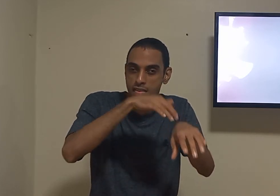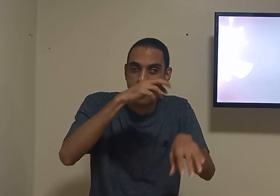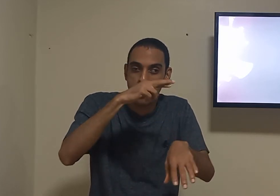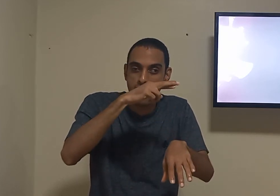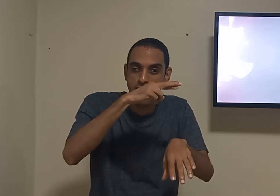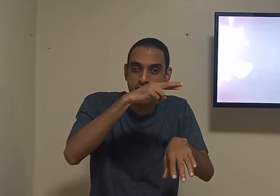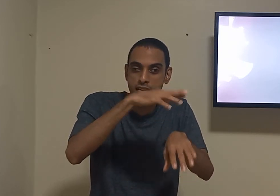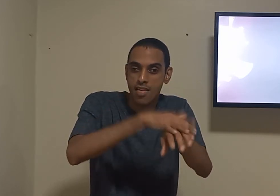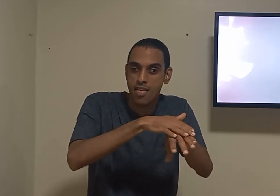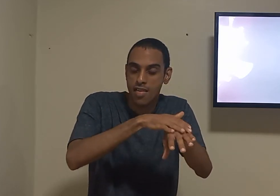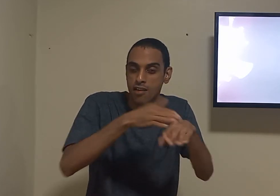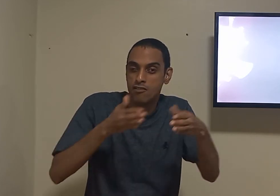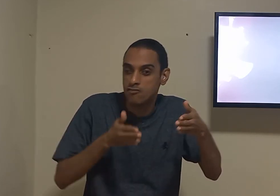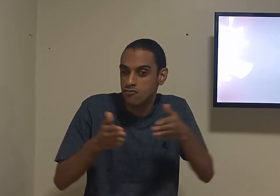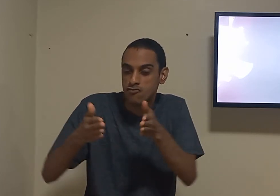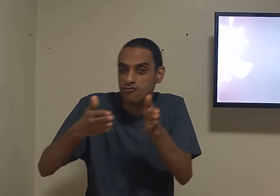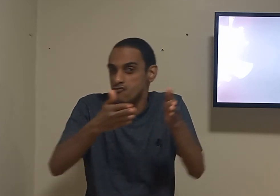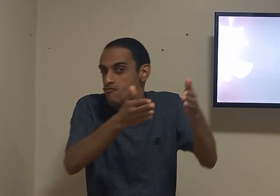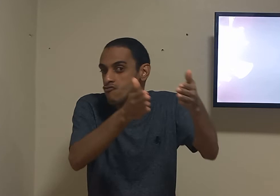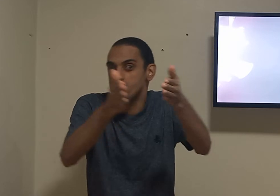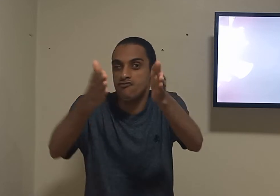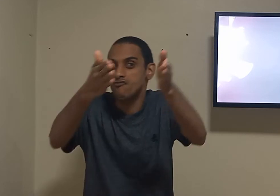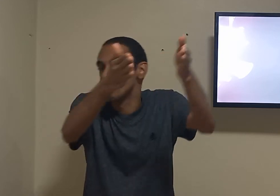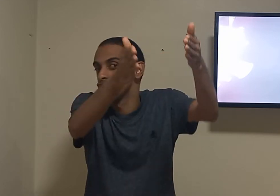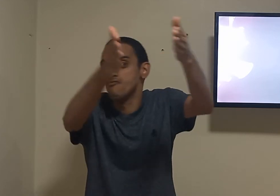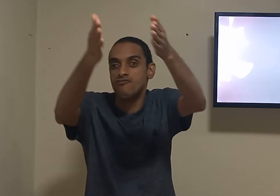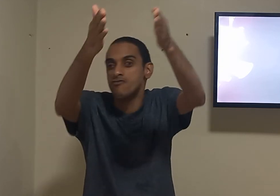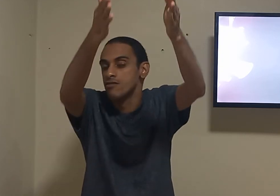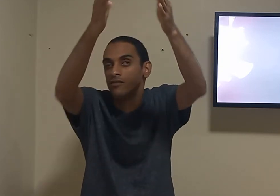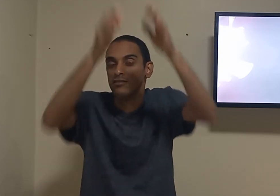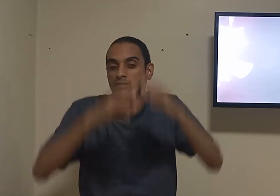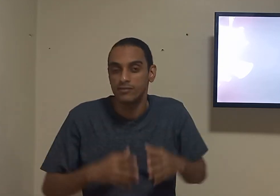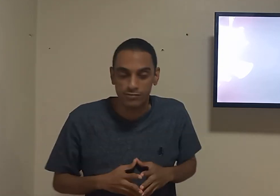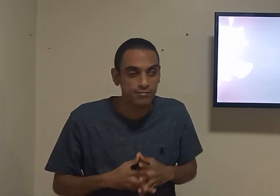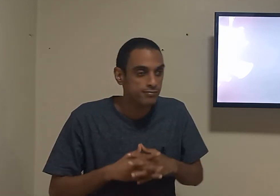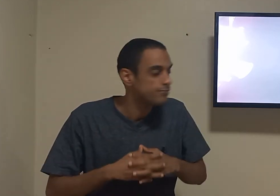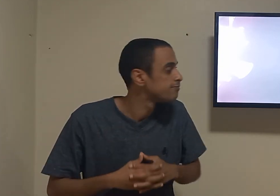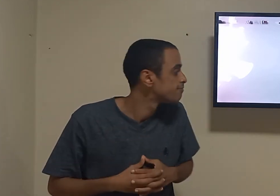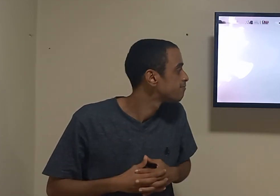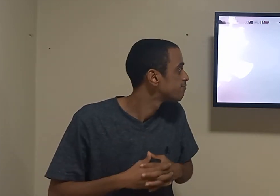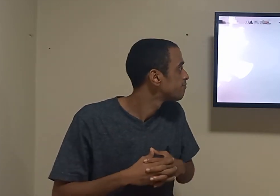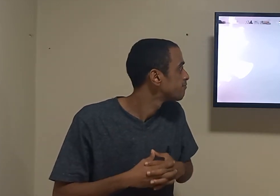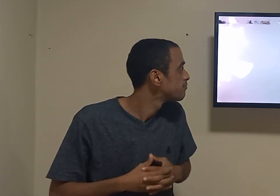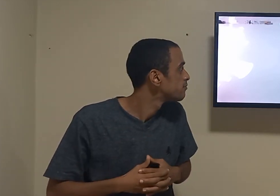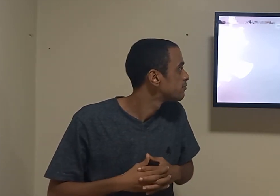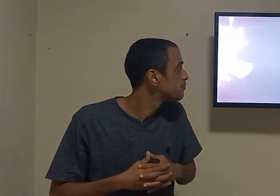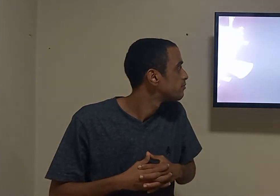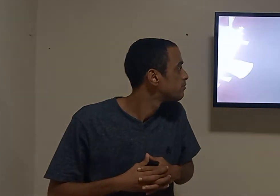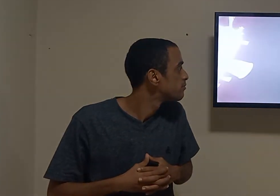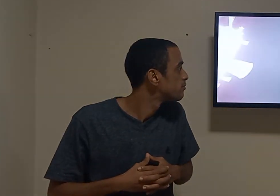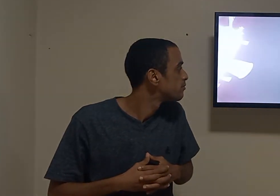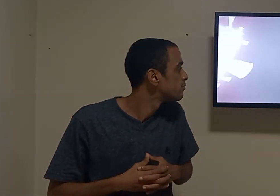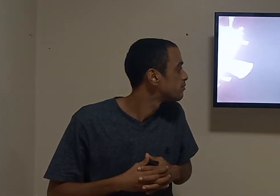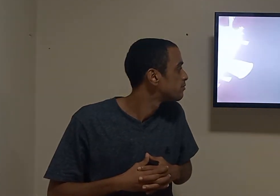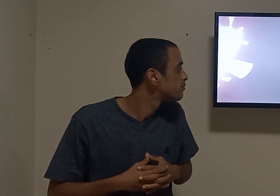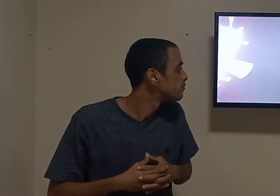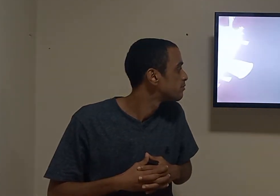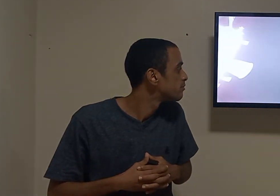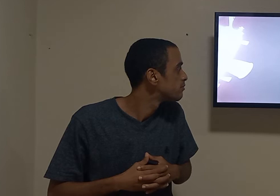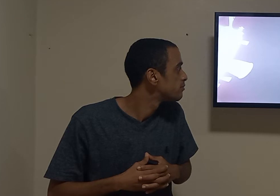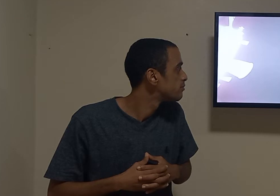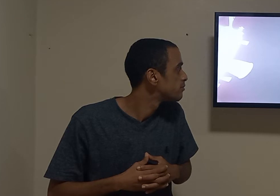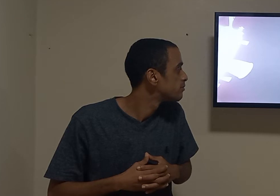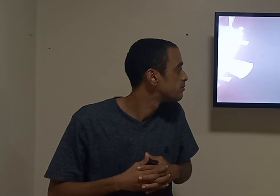This engine that you see in the center, the module there, flew on 19 space shuttle